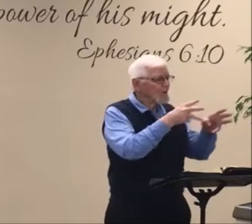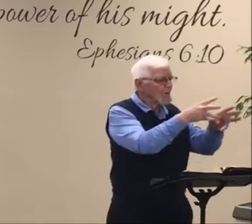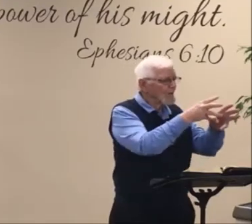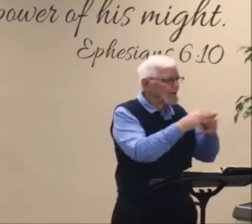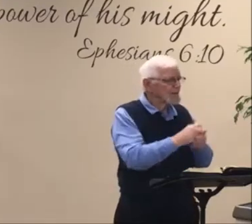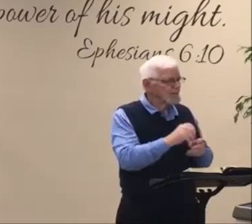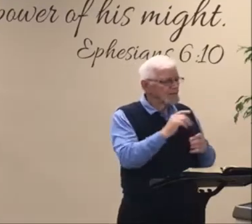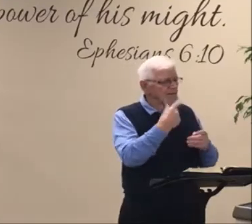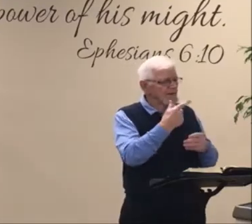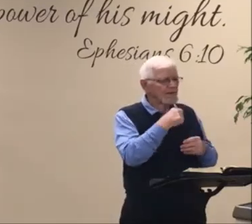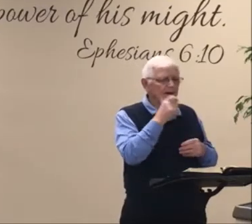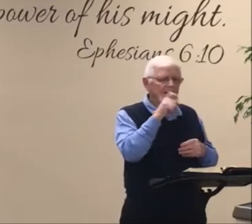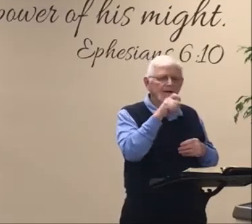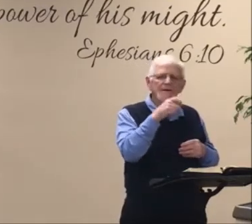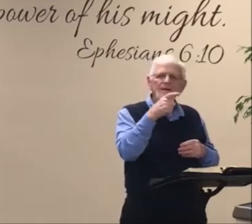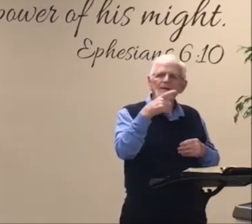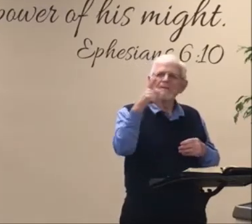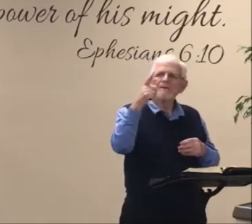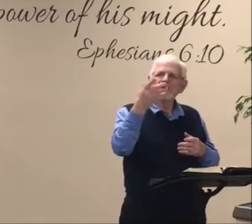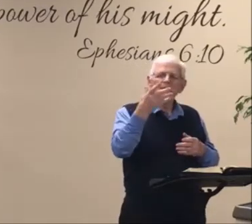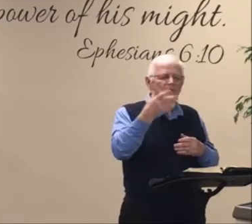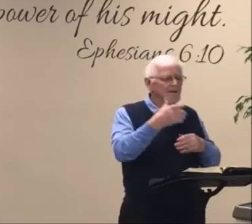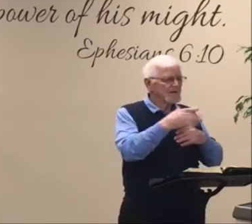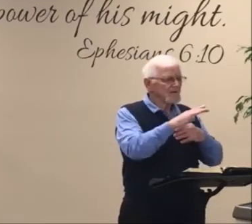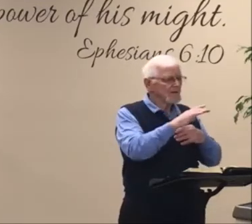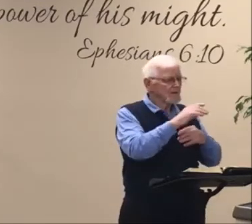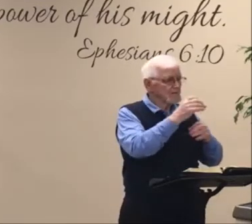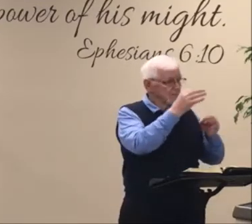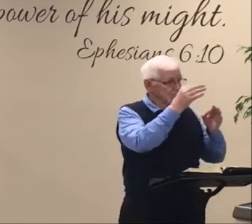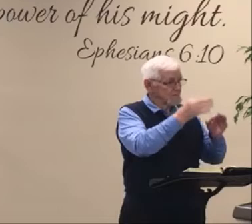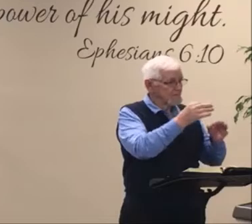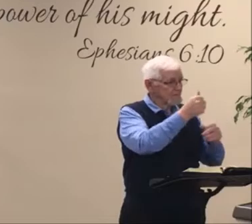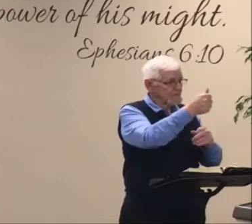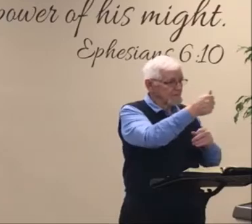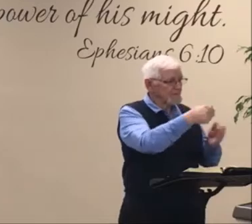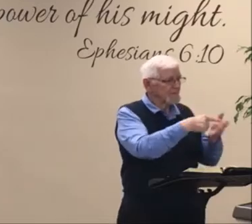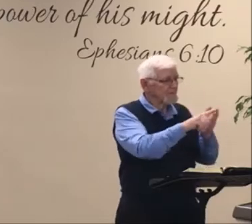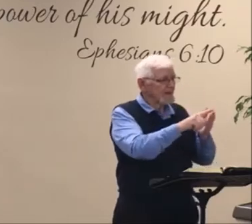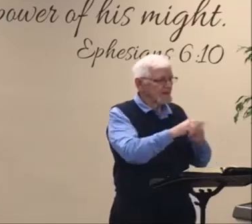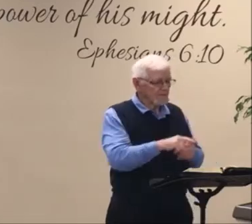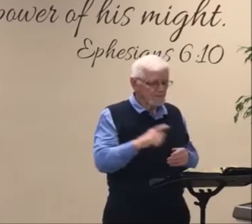way and you say, I don't need the Lord's advice, you determine your own pay. Look at